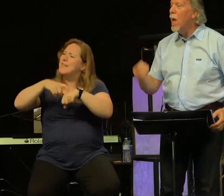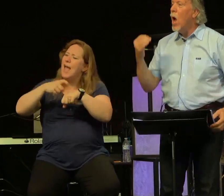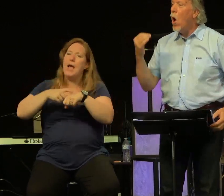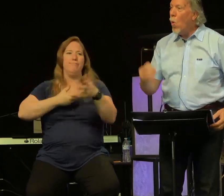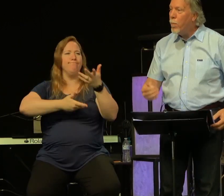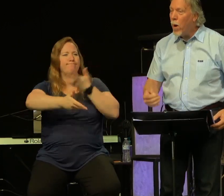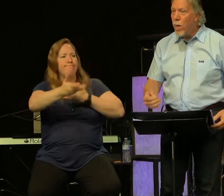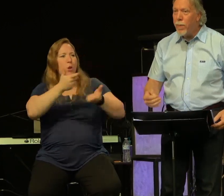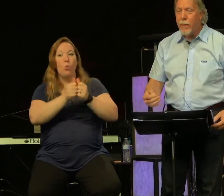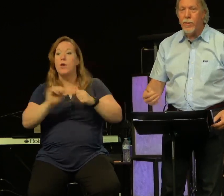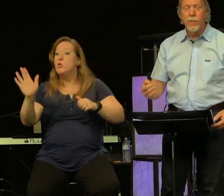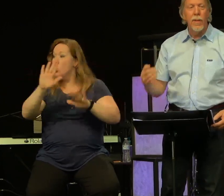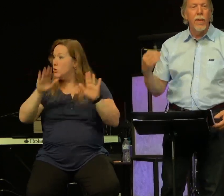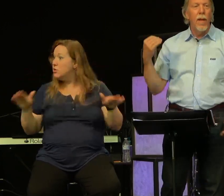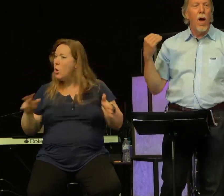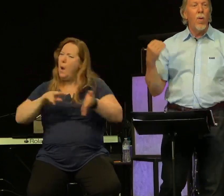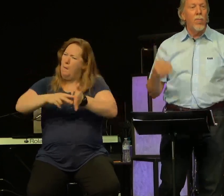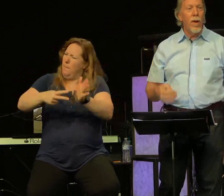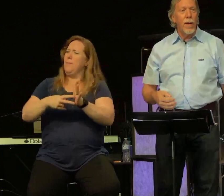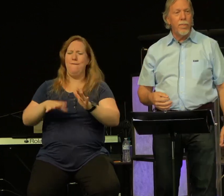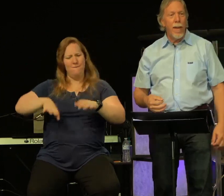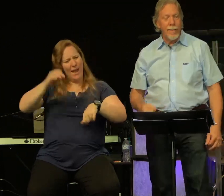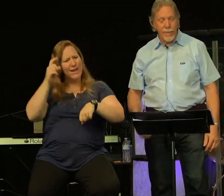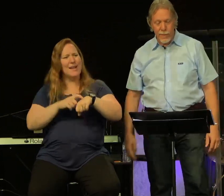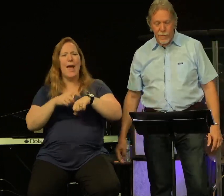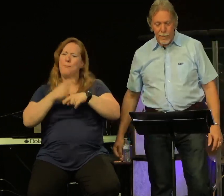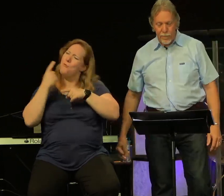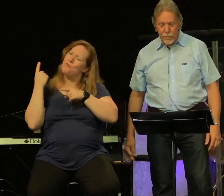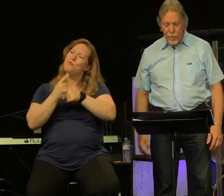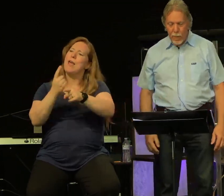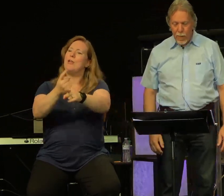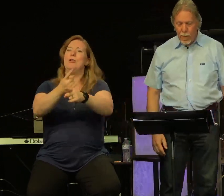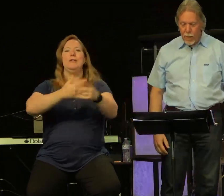them on purpose, on a regular basis.